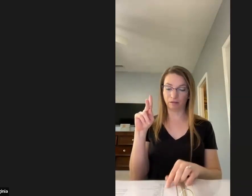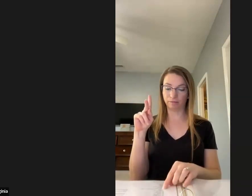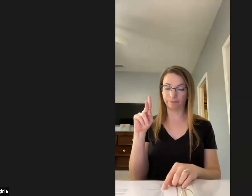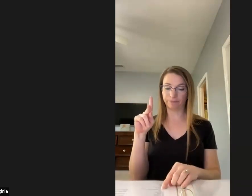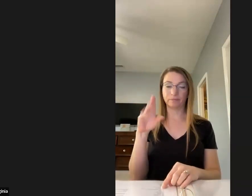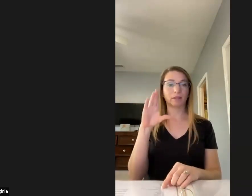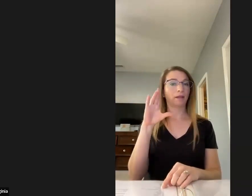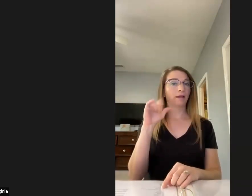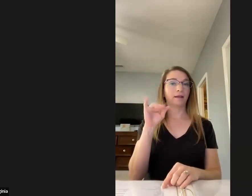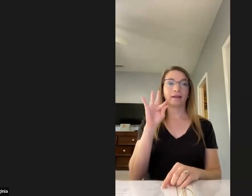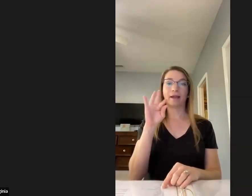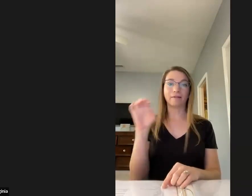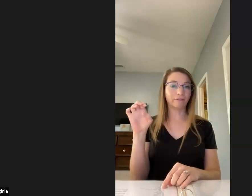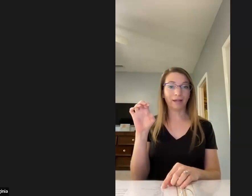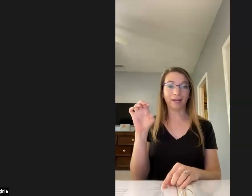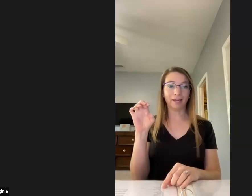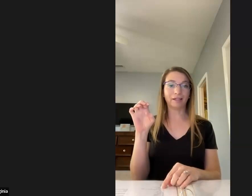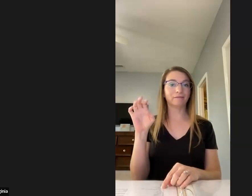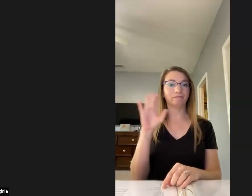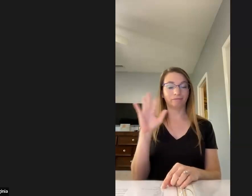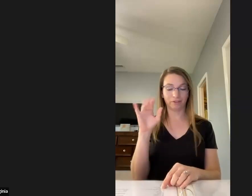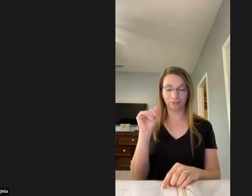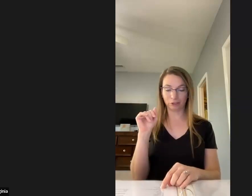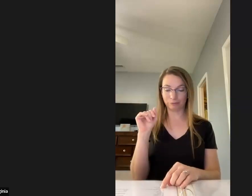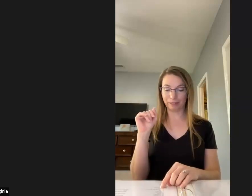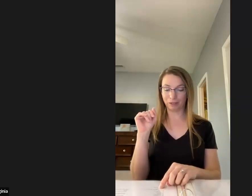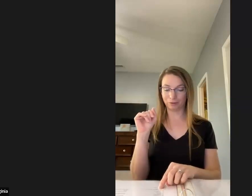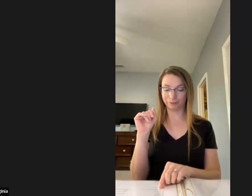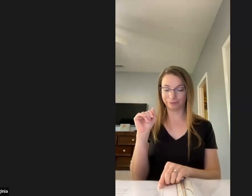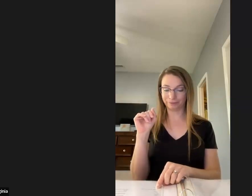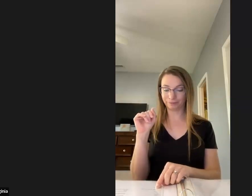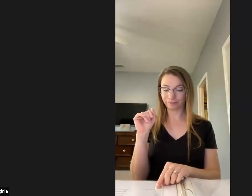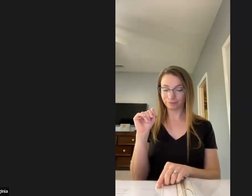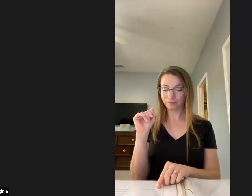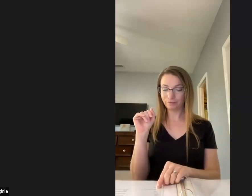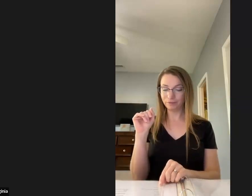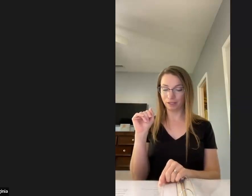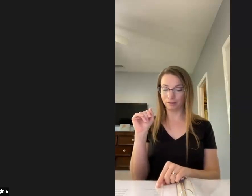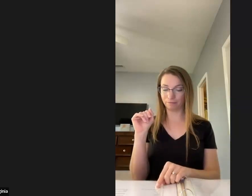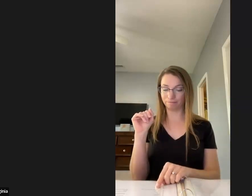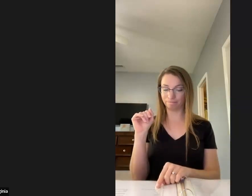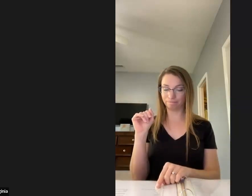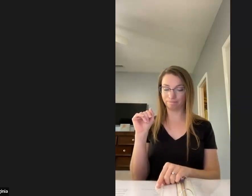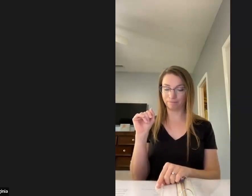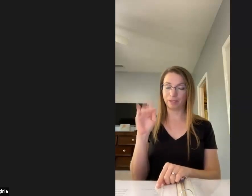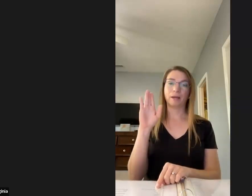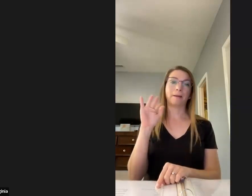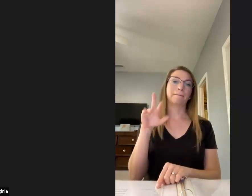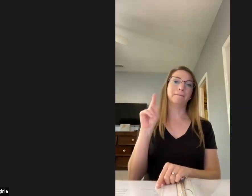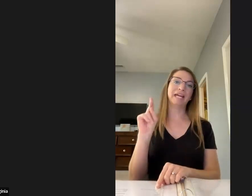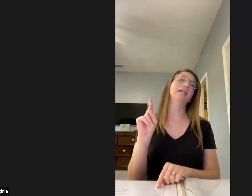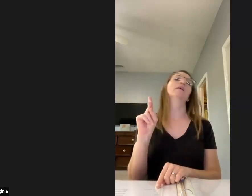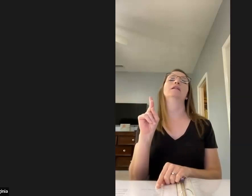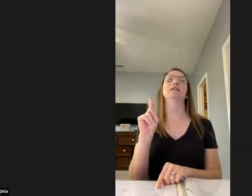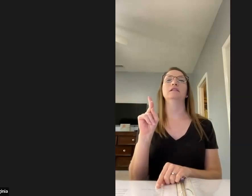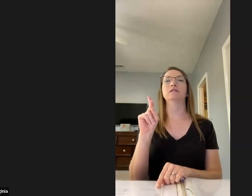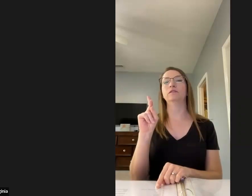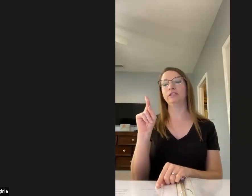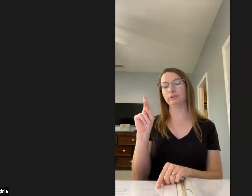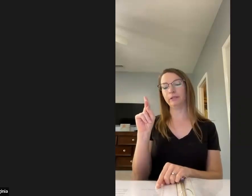spell, cafe, finger spell, um, bank is also finger spell,